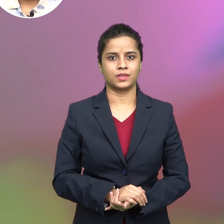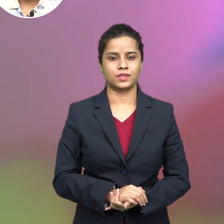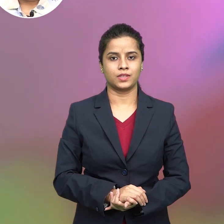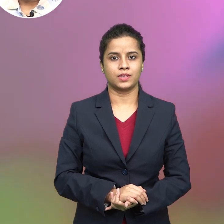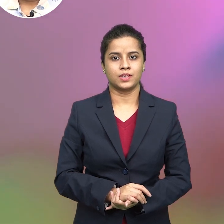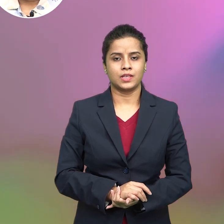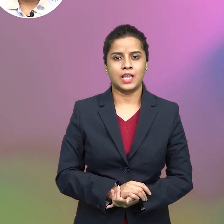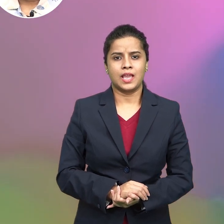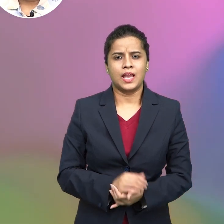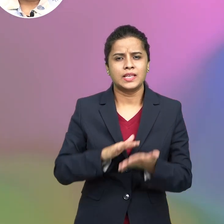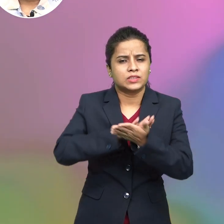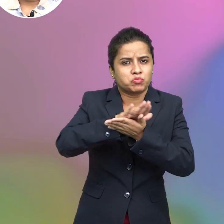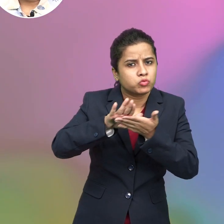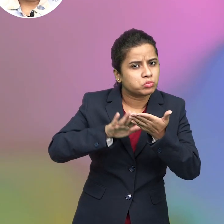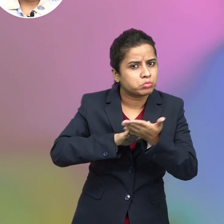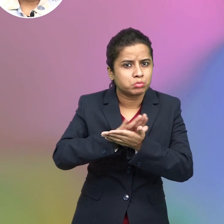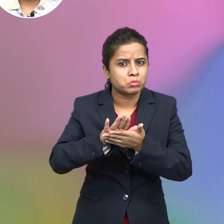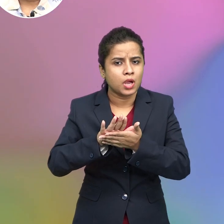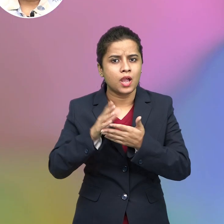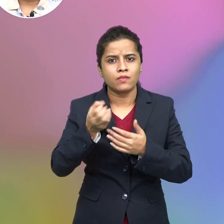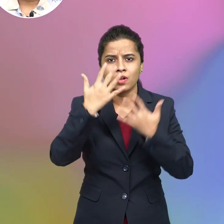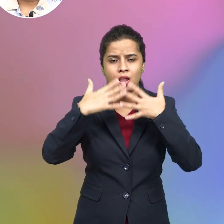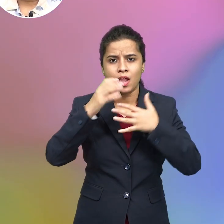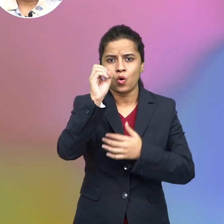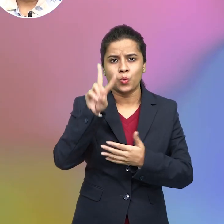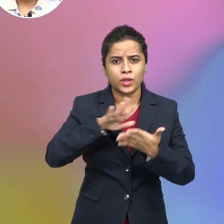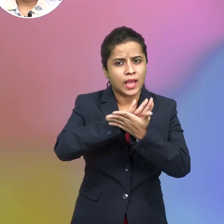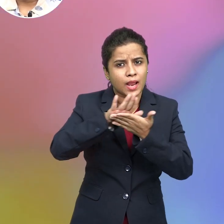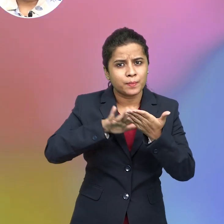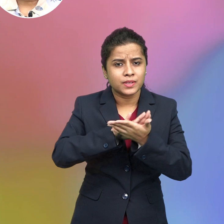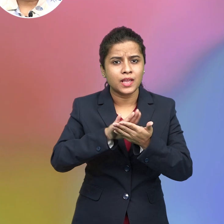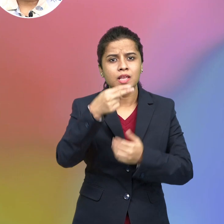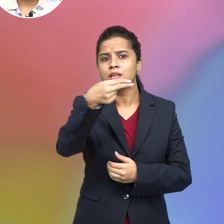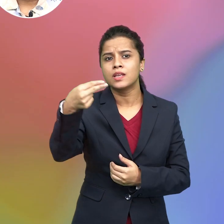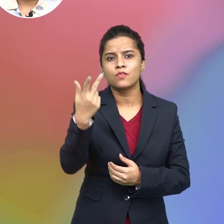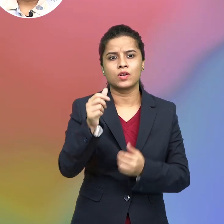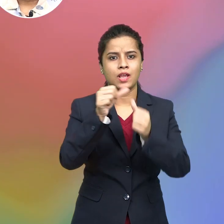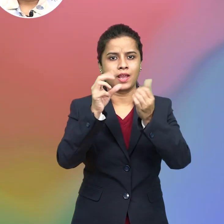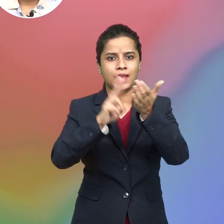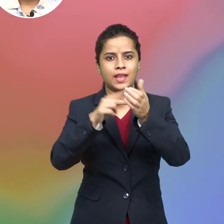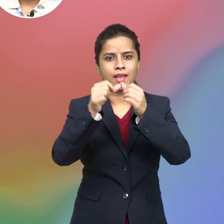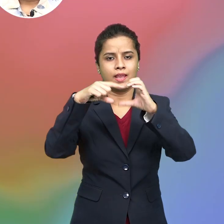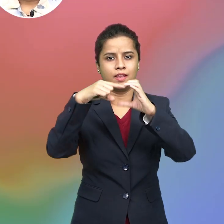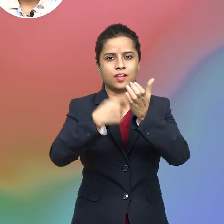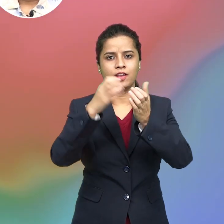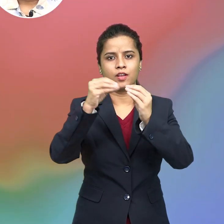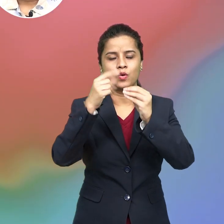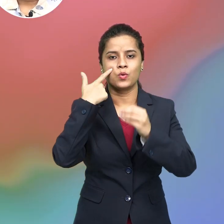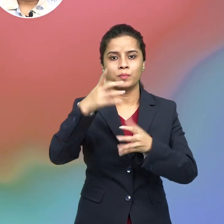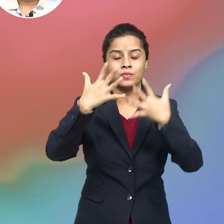and in its absence is called anaerobic respiration and fermentation.